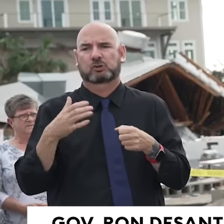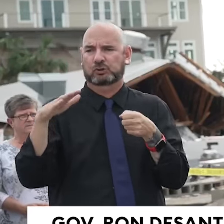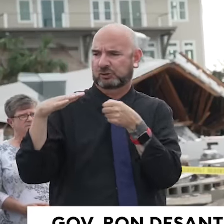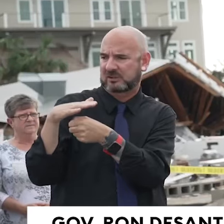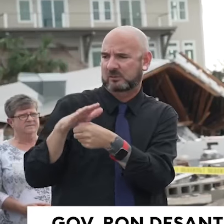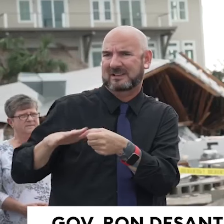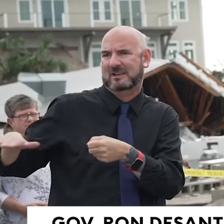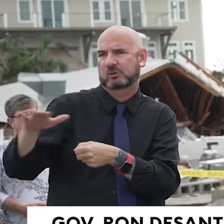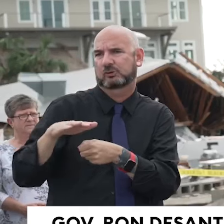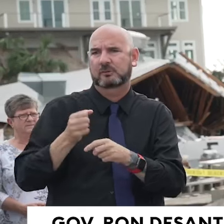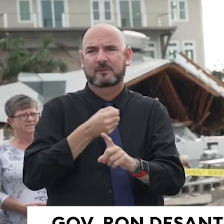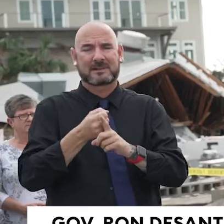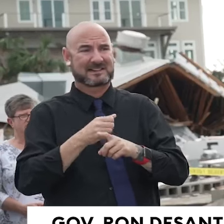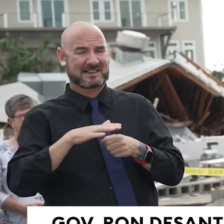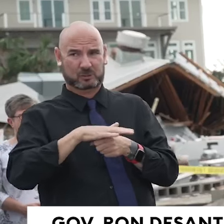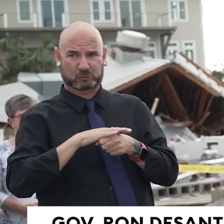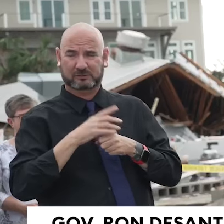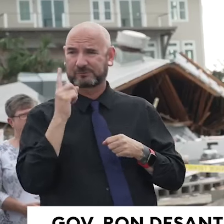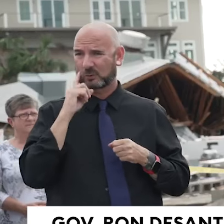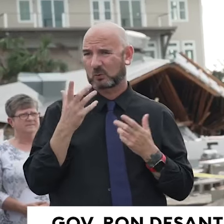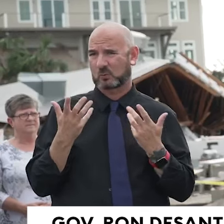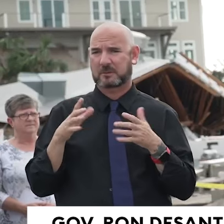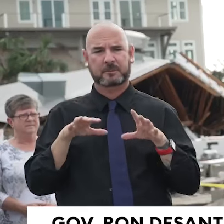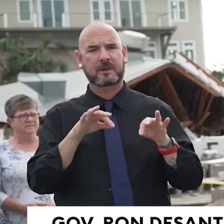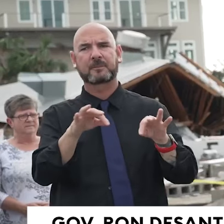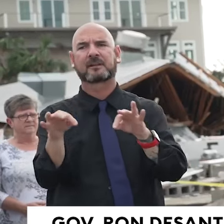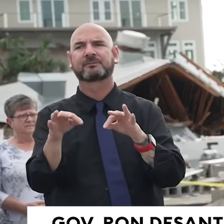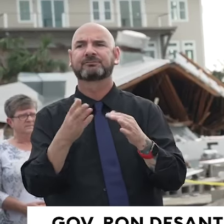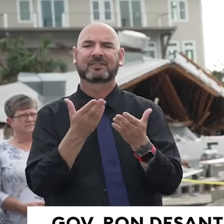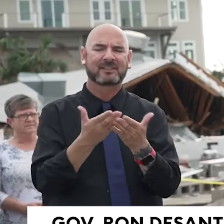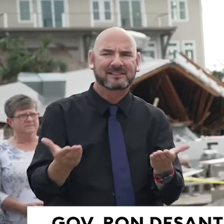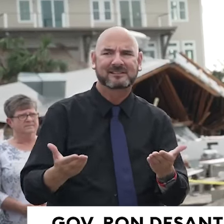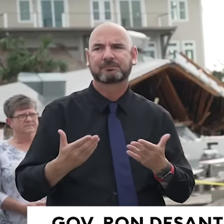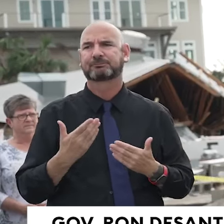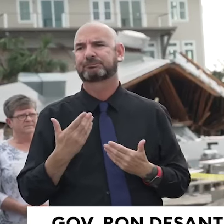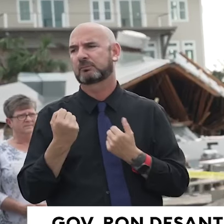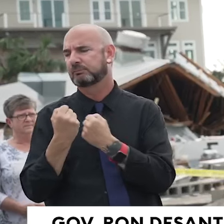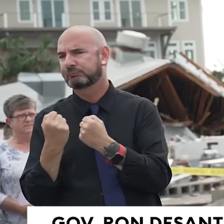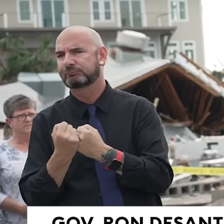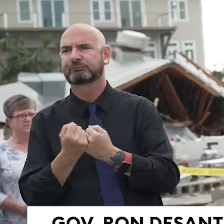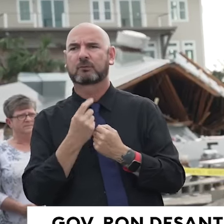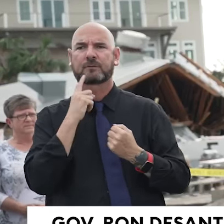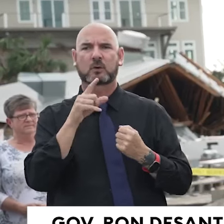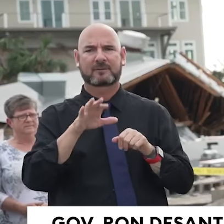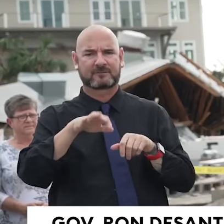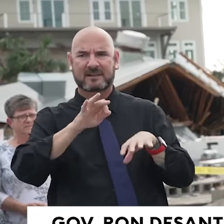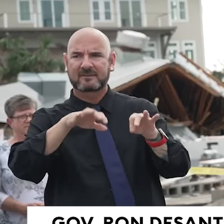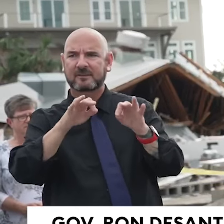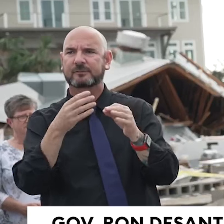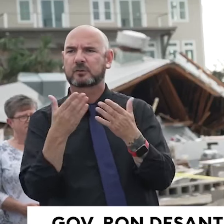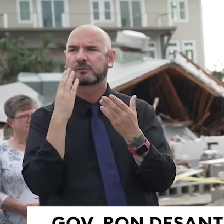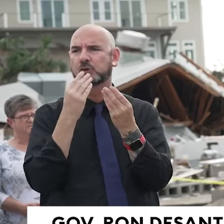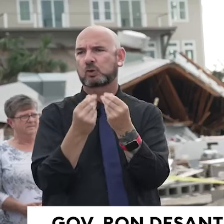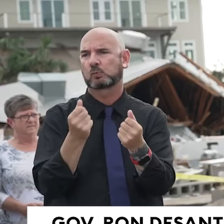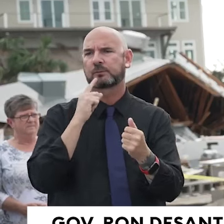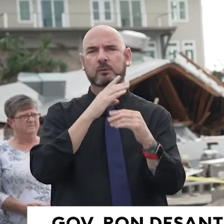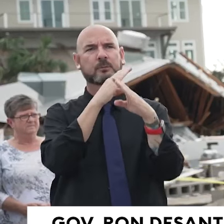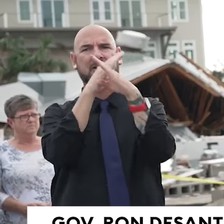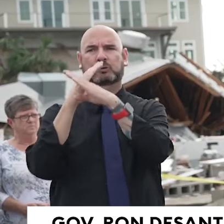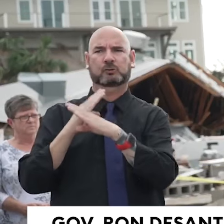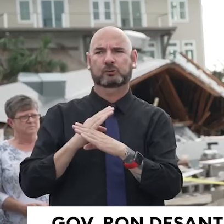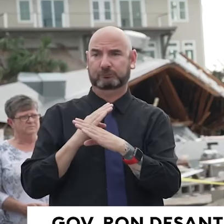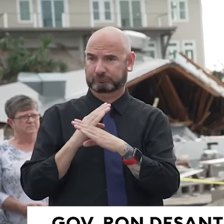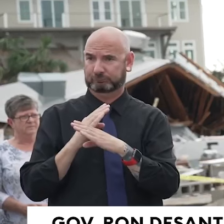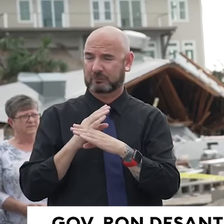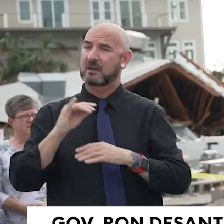connected to resources and assistant teams to assist with finding solutions to any barriers that may exist. We're also